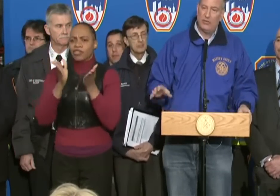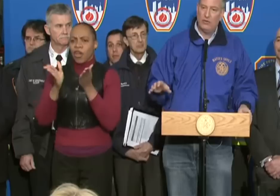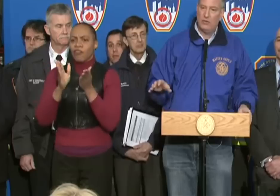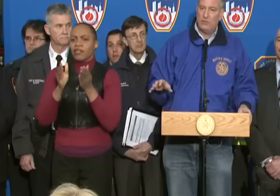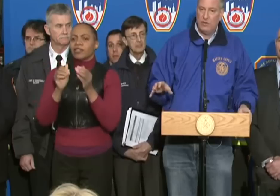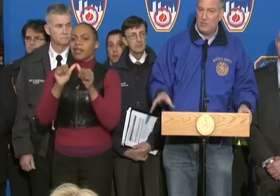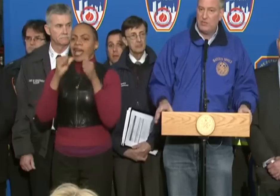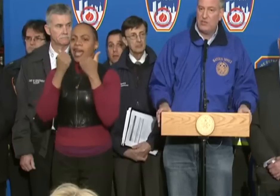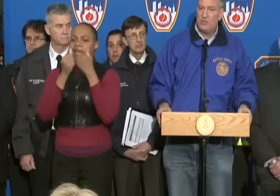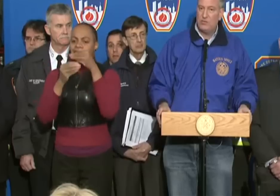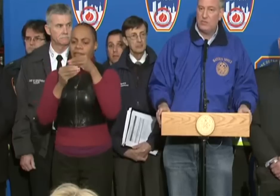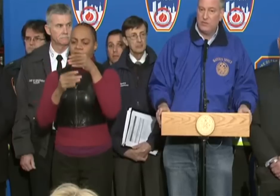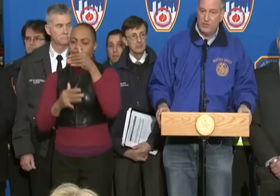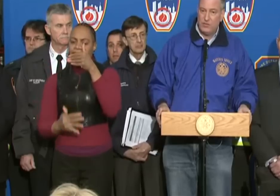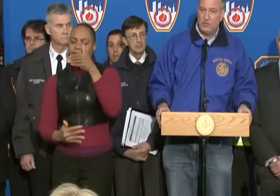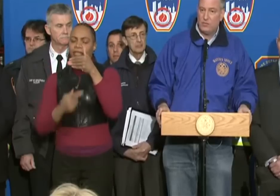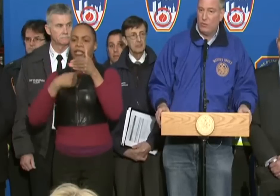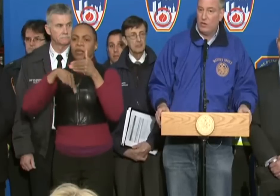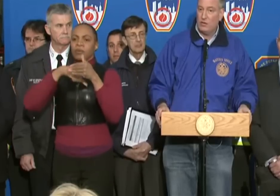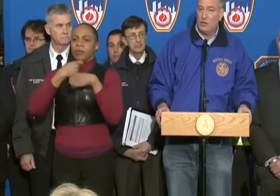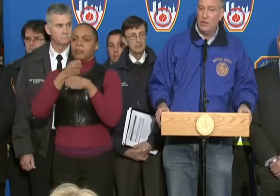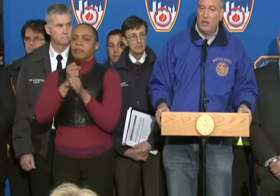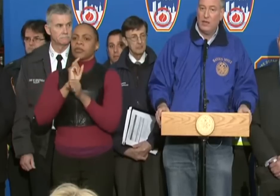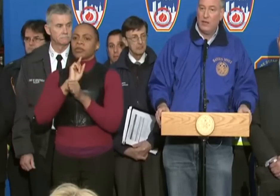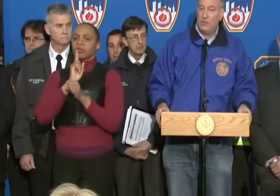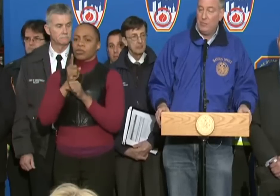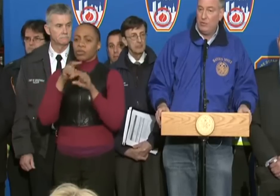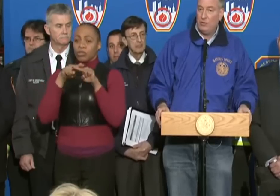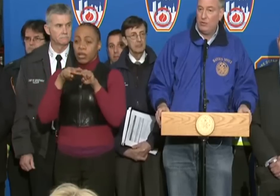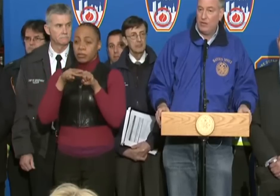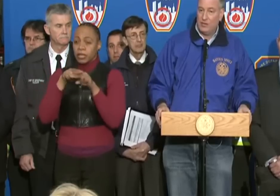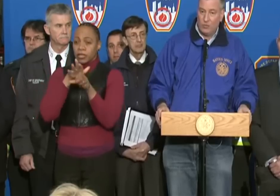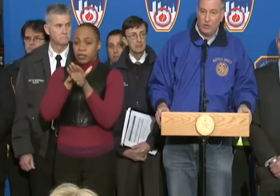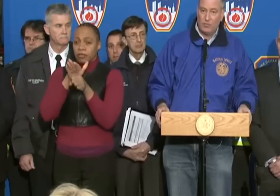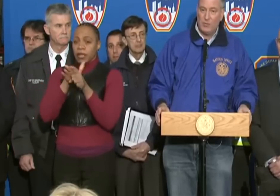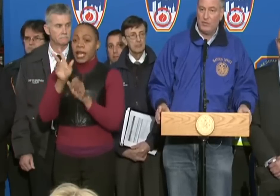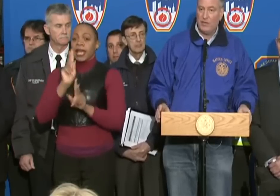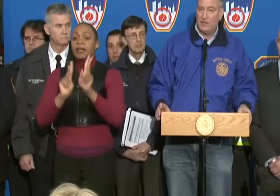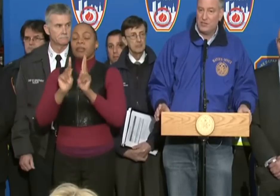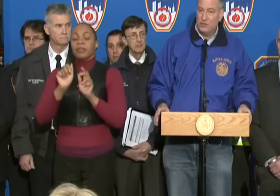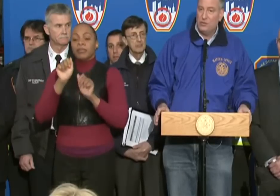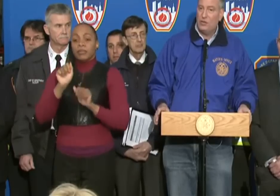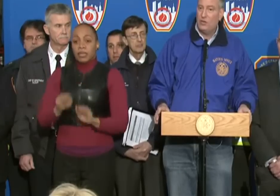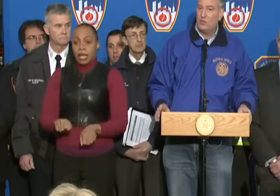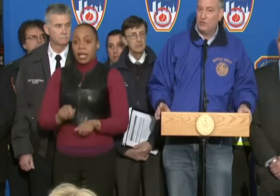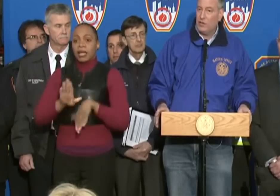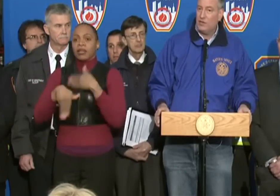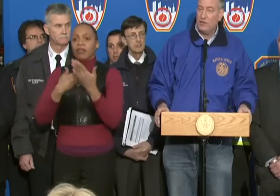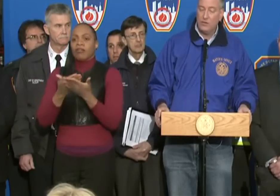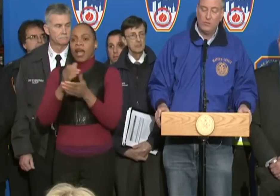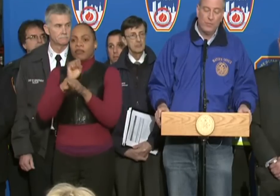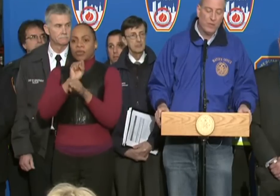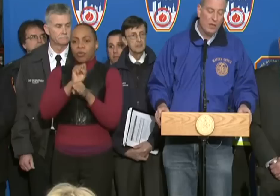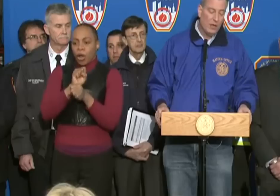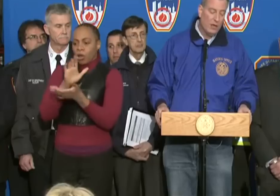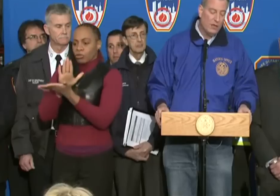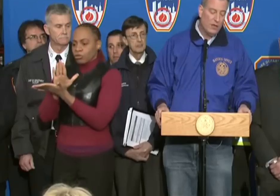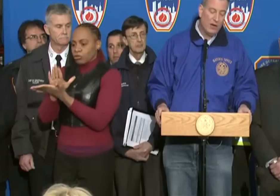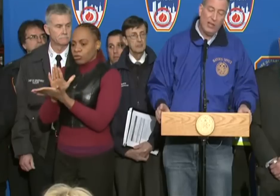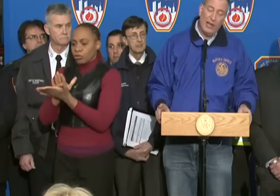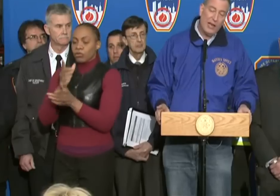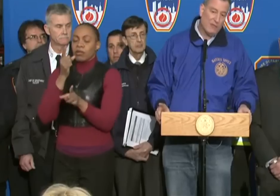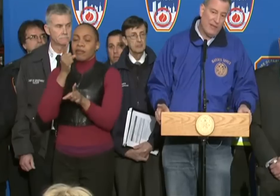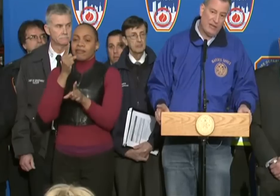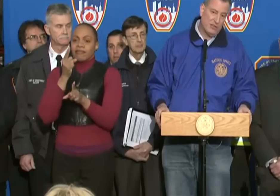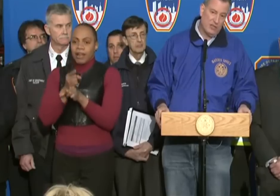make sure that transportation was sufficient this morning and that people could get to work, people could get to school, and it was the right thing to do.